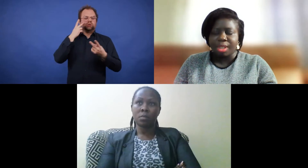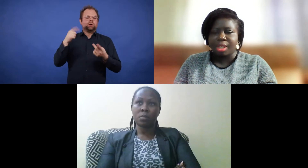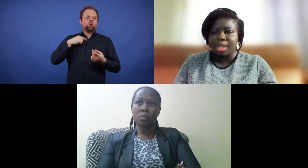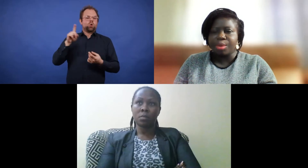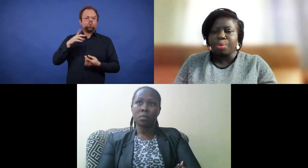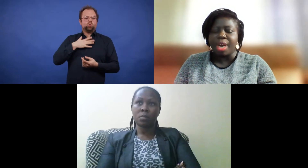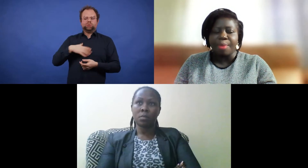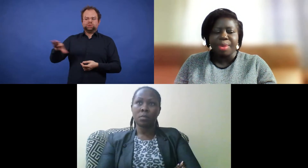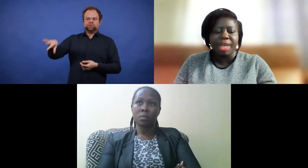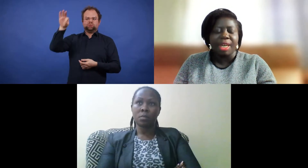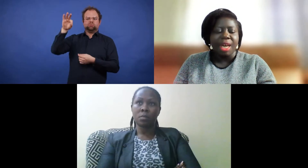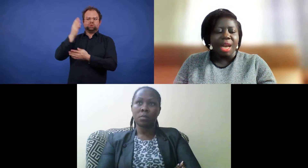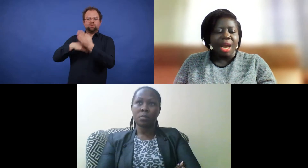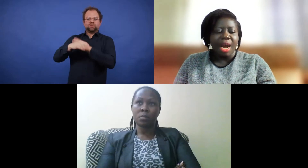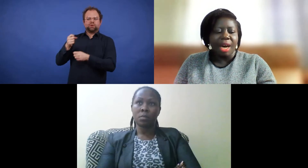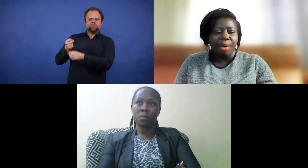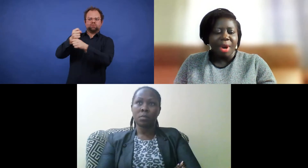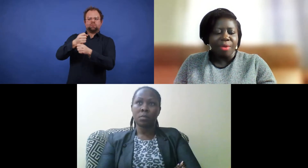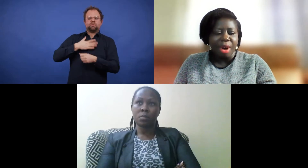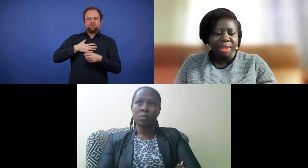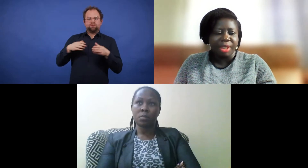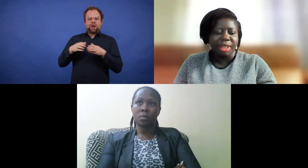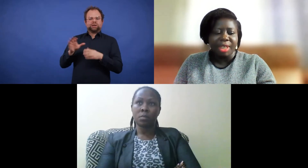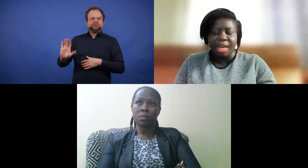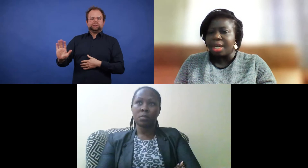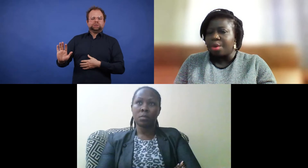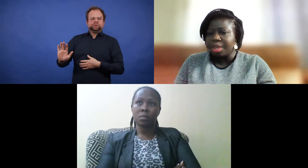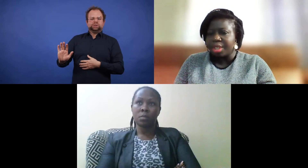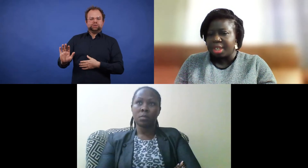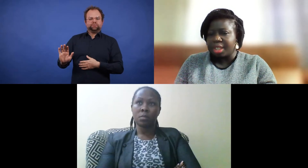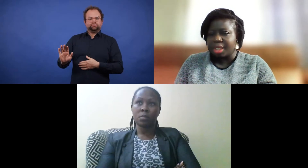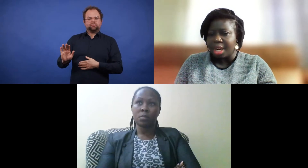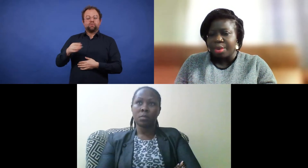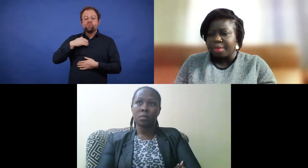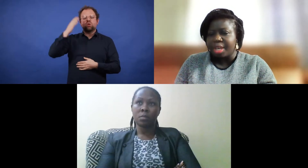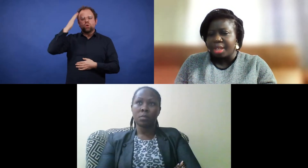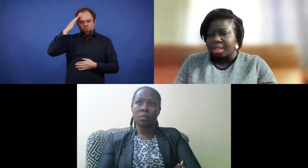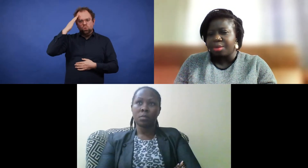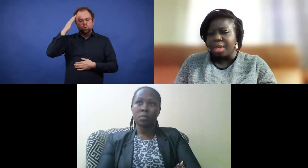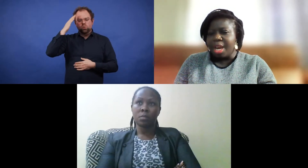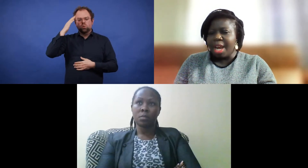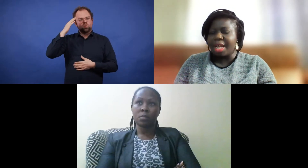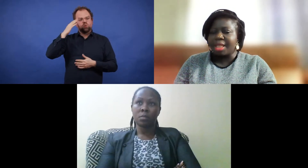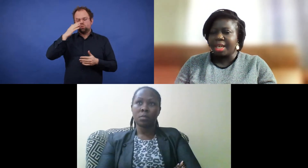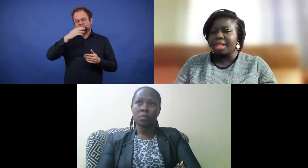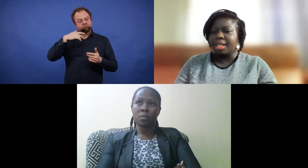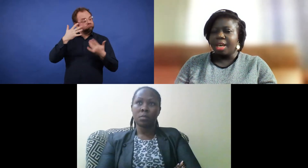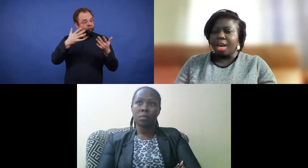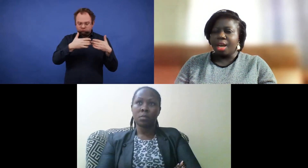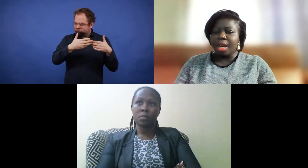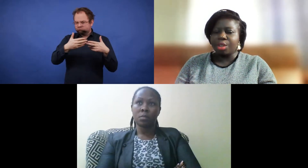what seems to be happening around the continent that we find ourselves. And